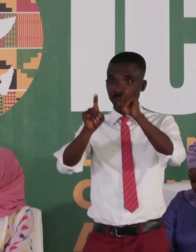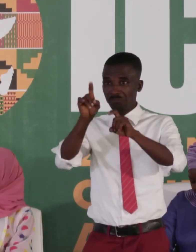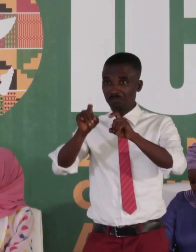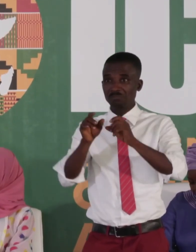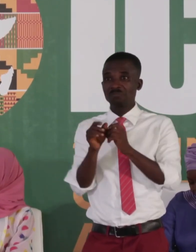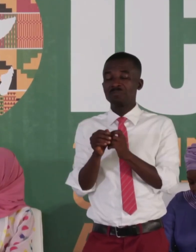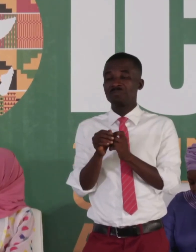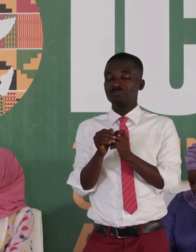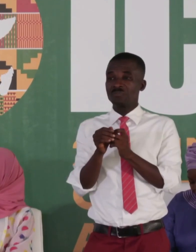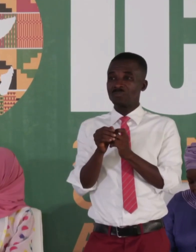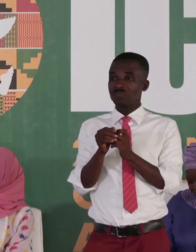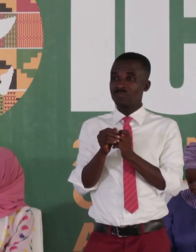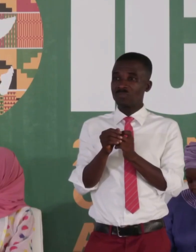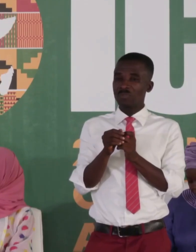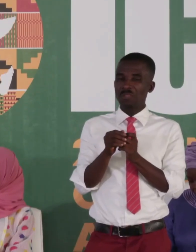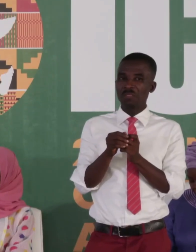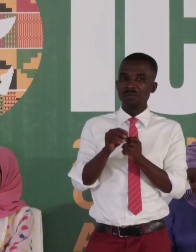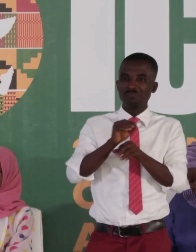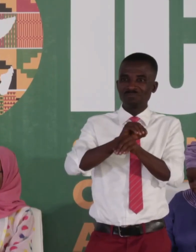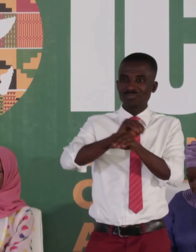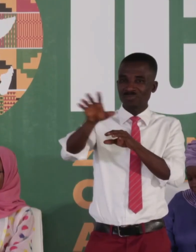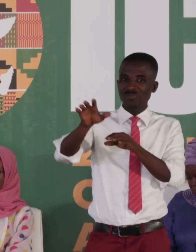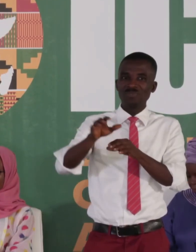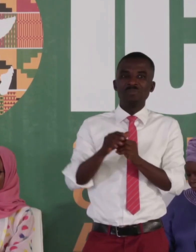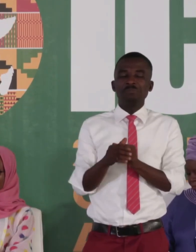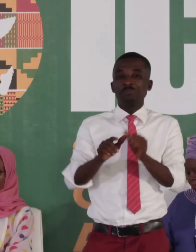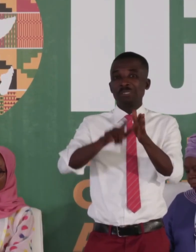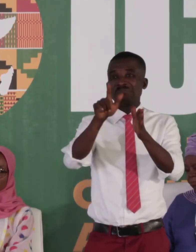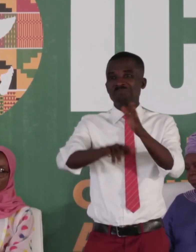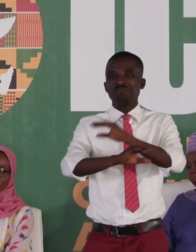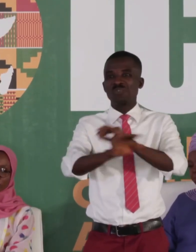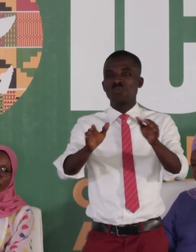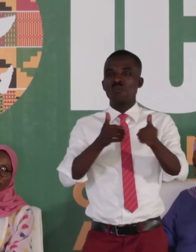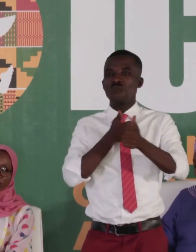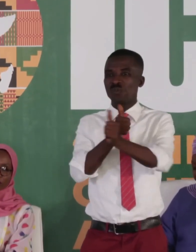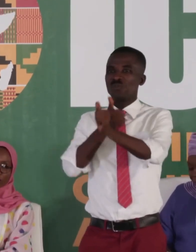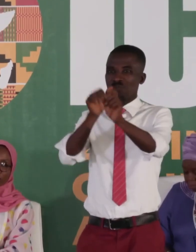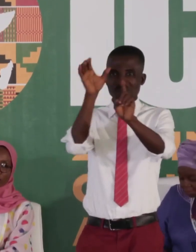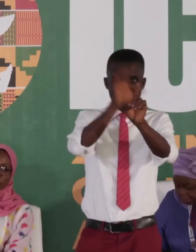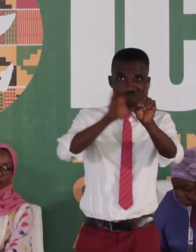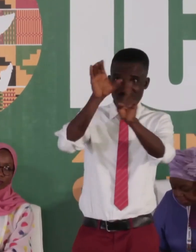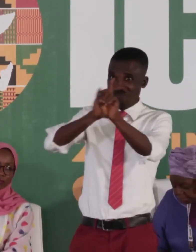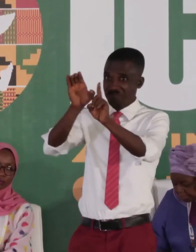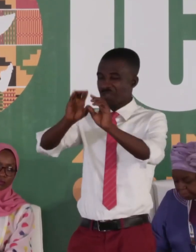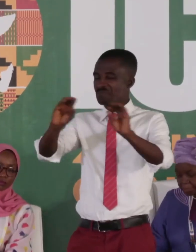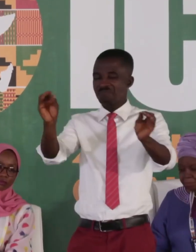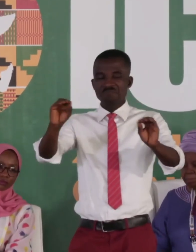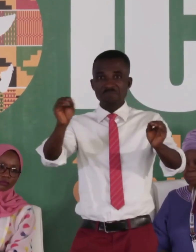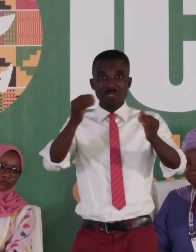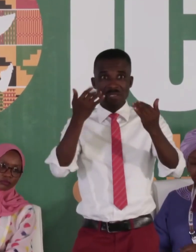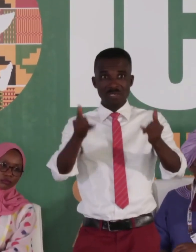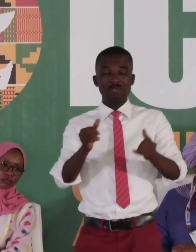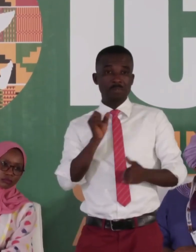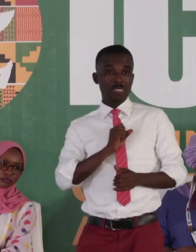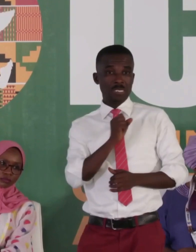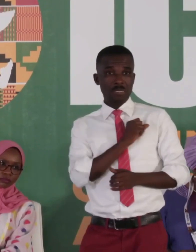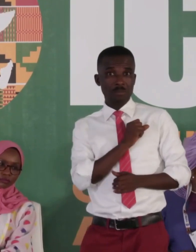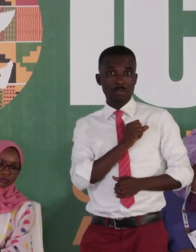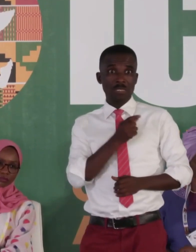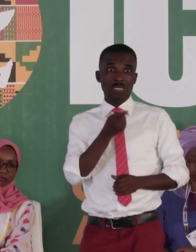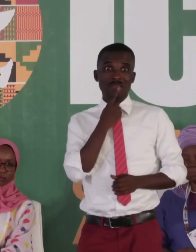was widespread loss to follow-up as well as high default rates. With regards to staffing, they did indicate